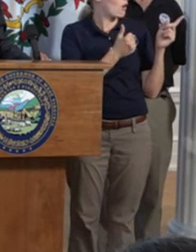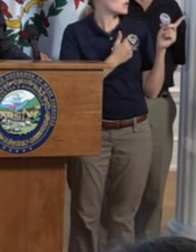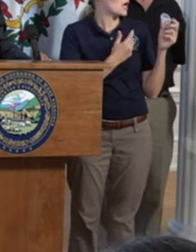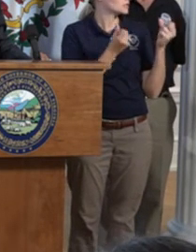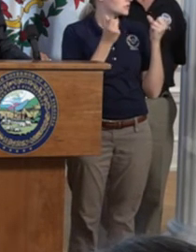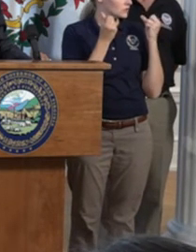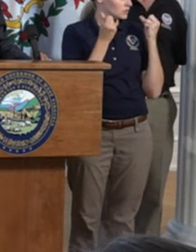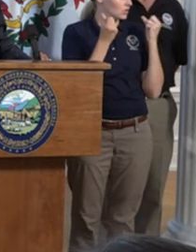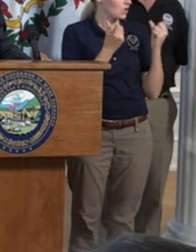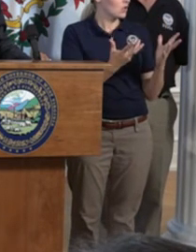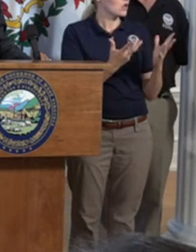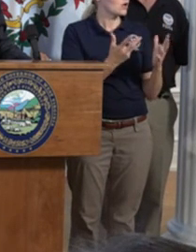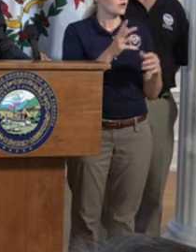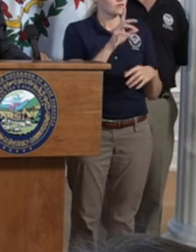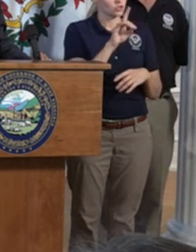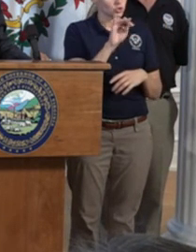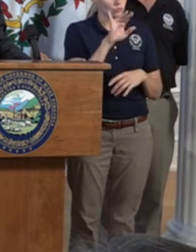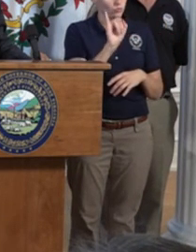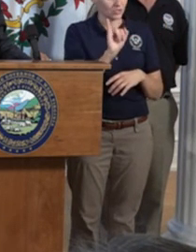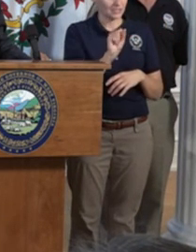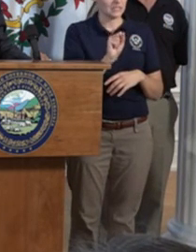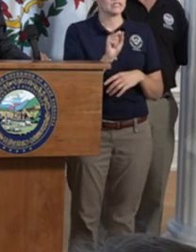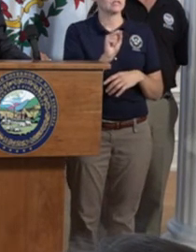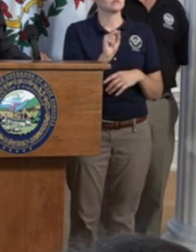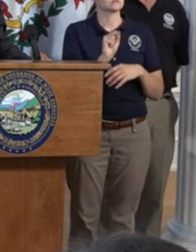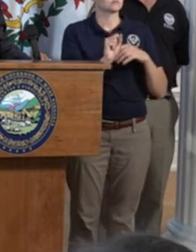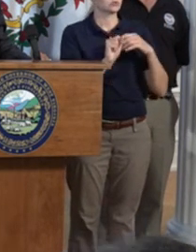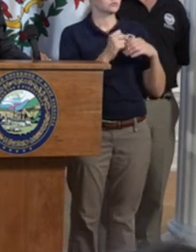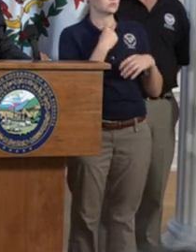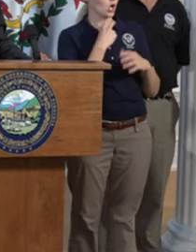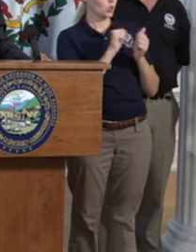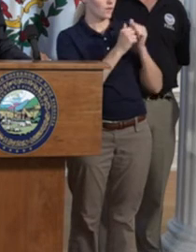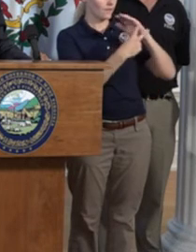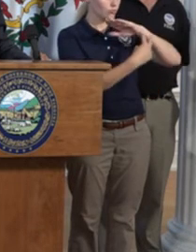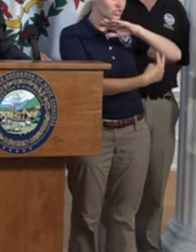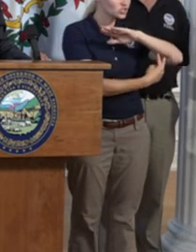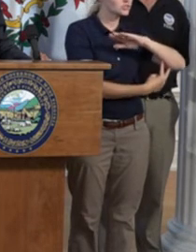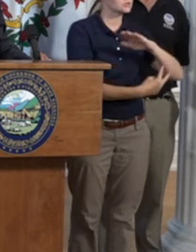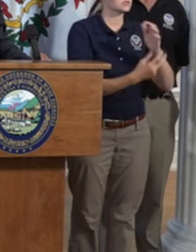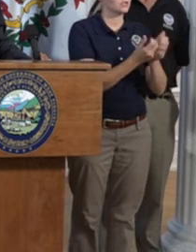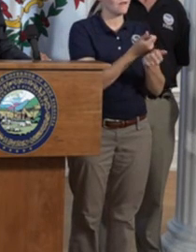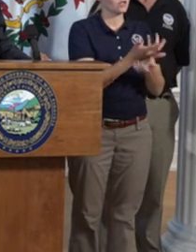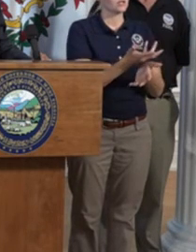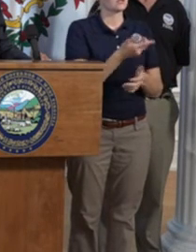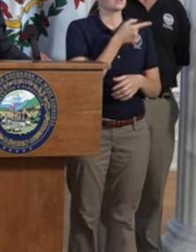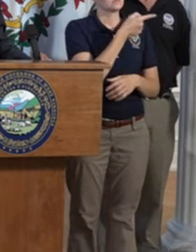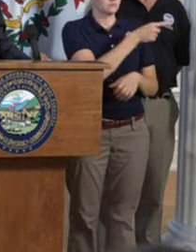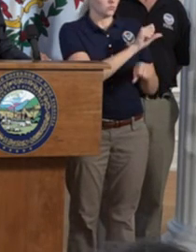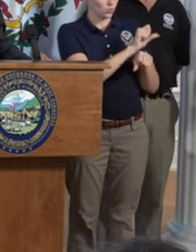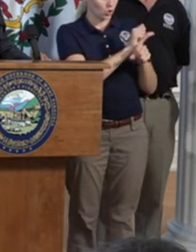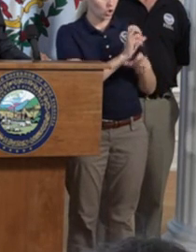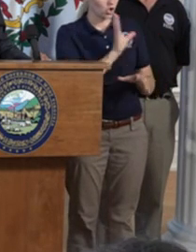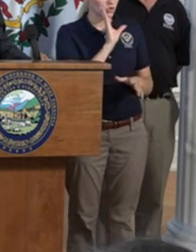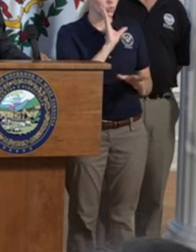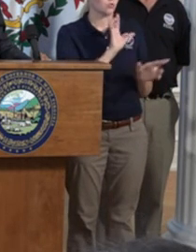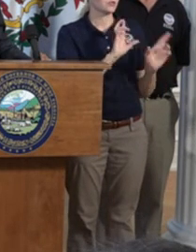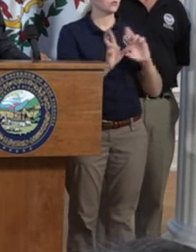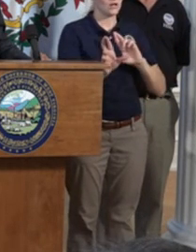stuck on and underneath a lot of our state road bridges, and his crews will be getting that out as quickly as